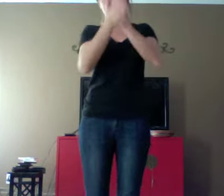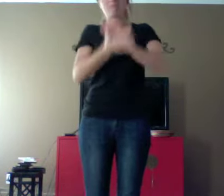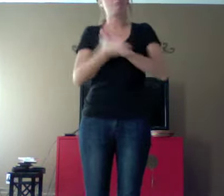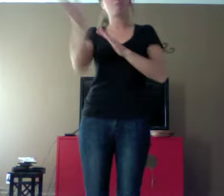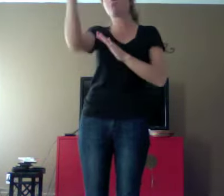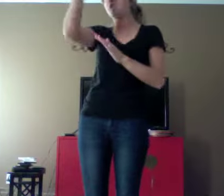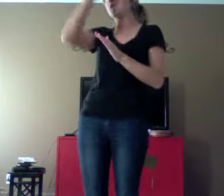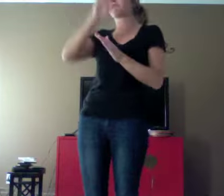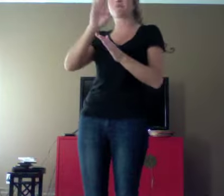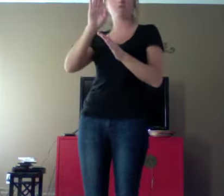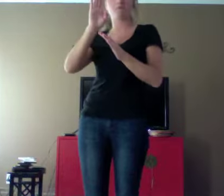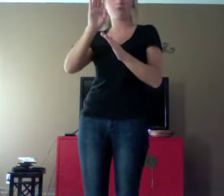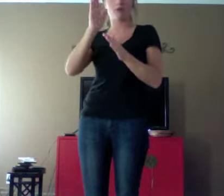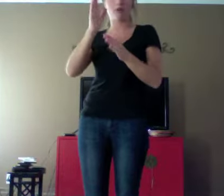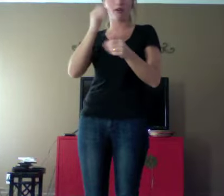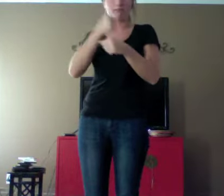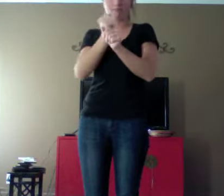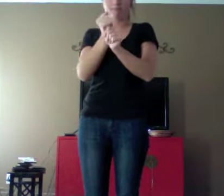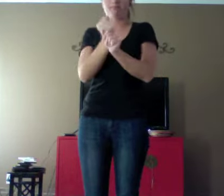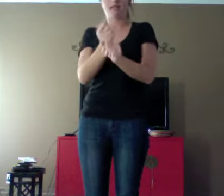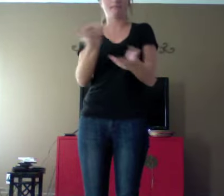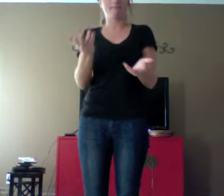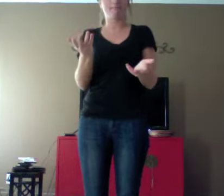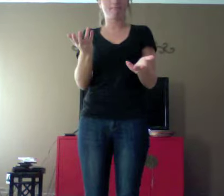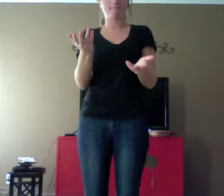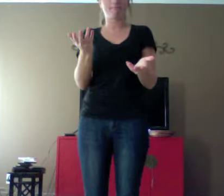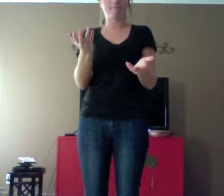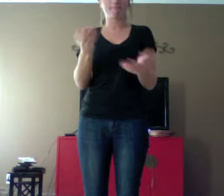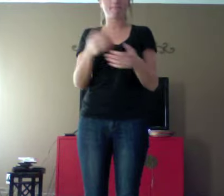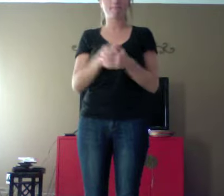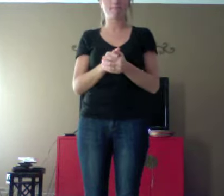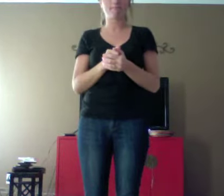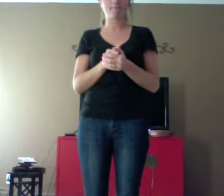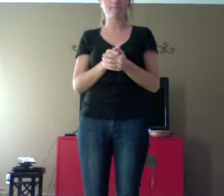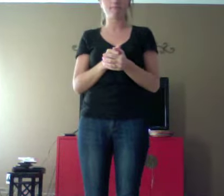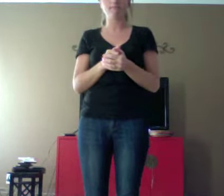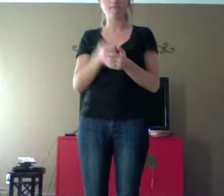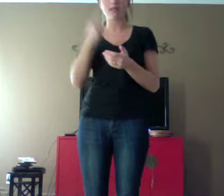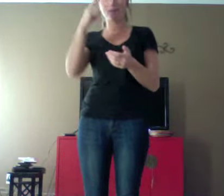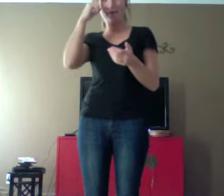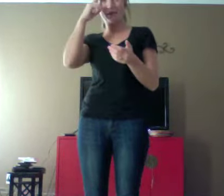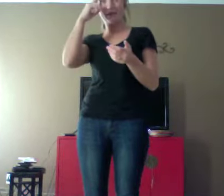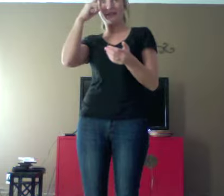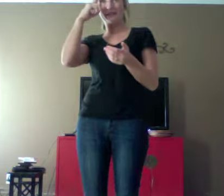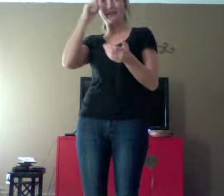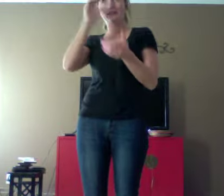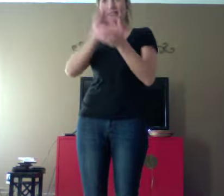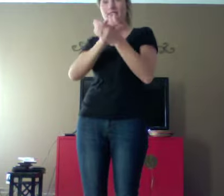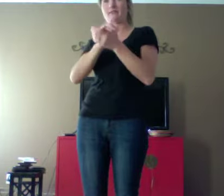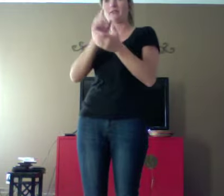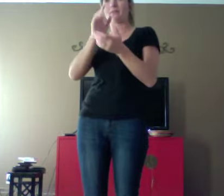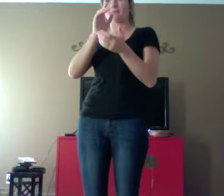did. I believe he designed marriage before eternity, before the world was ever created. In the back part of eternity. And God